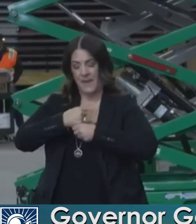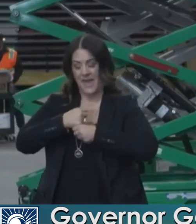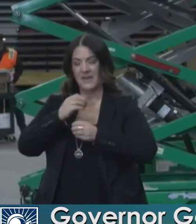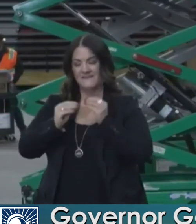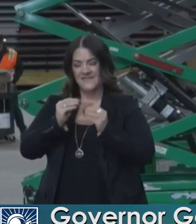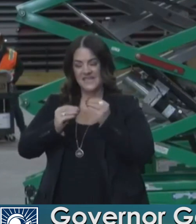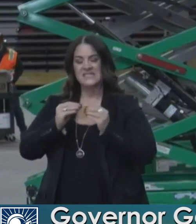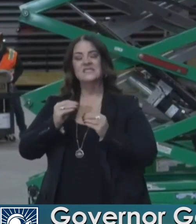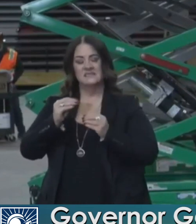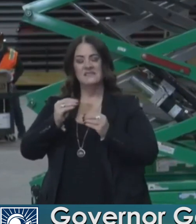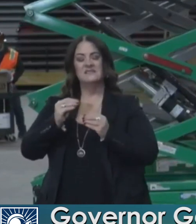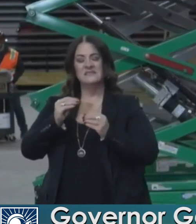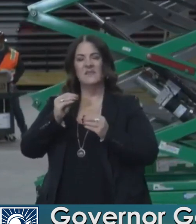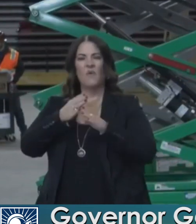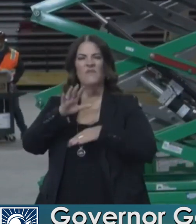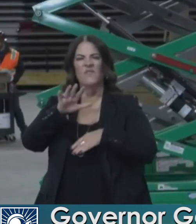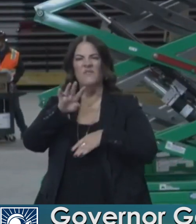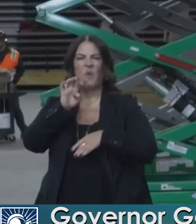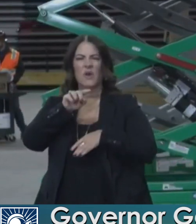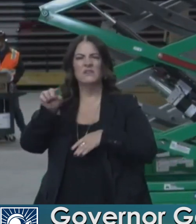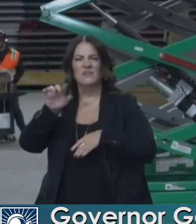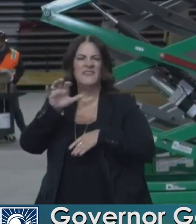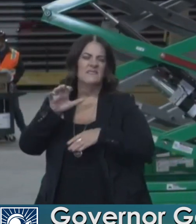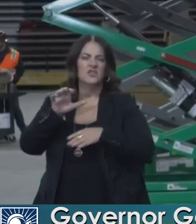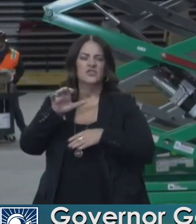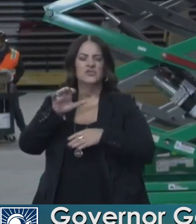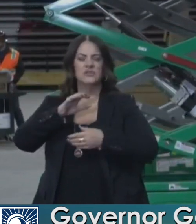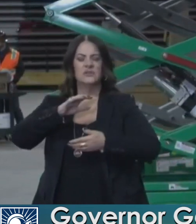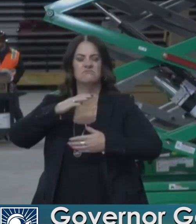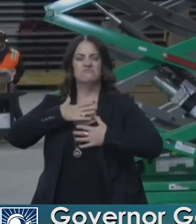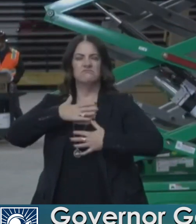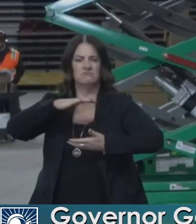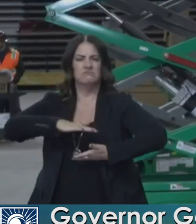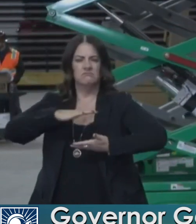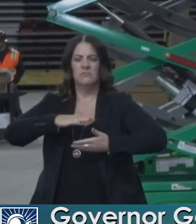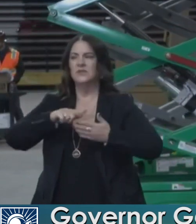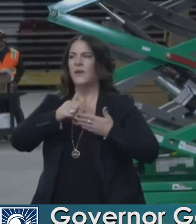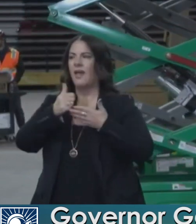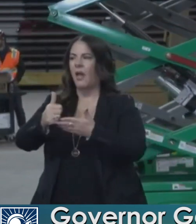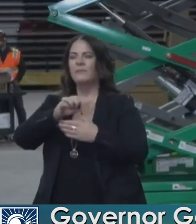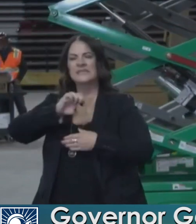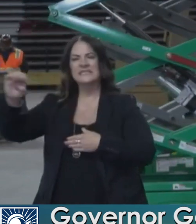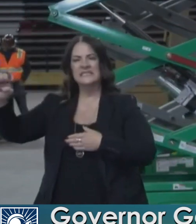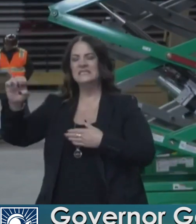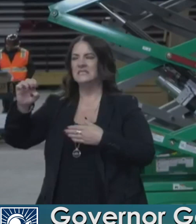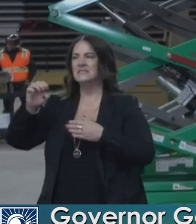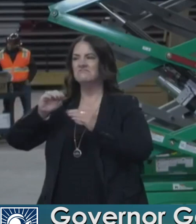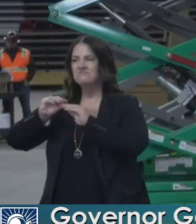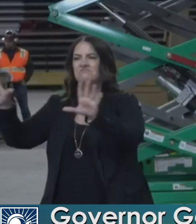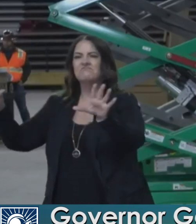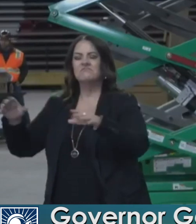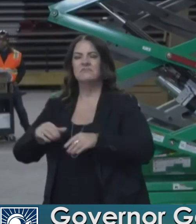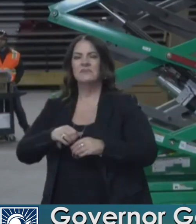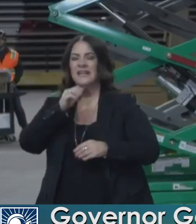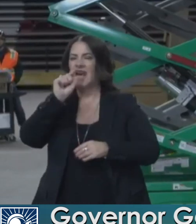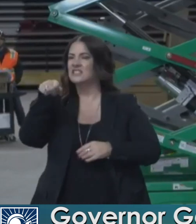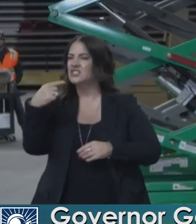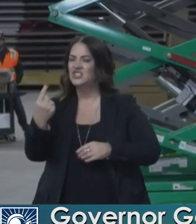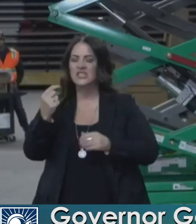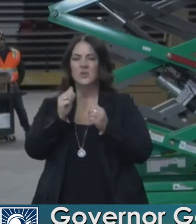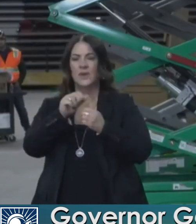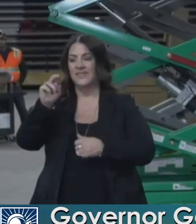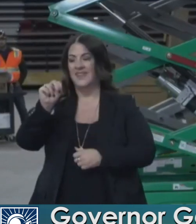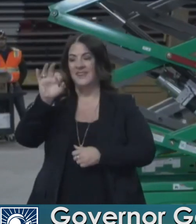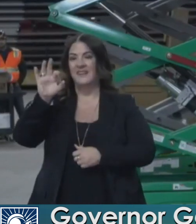not naive that we need to continue to procure more ventilators, not just gowns, masks, coveralls, shields, these